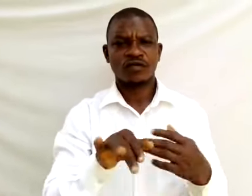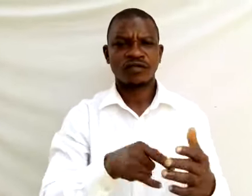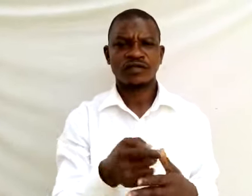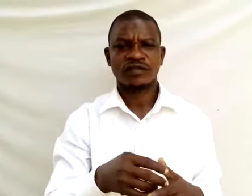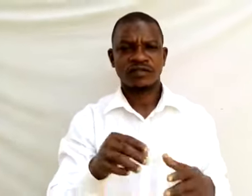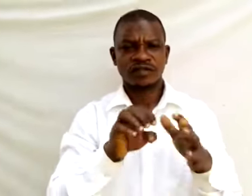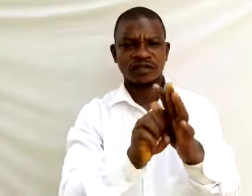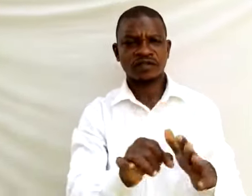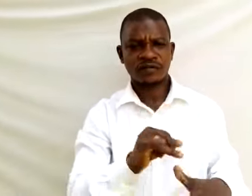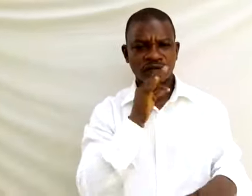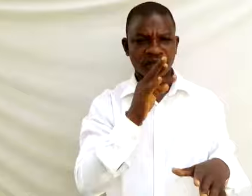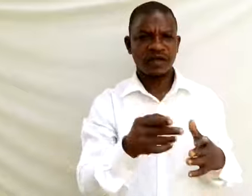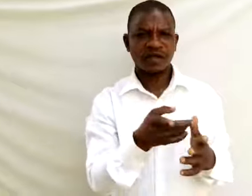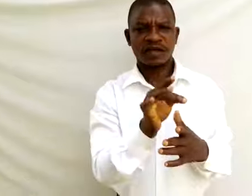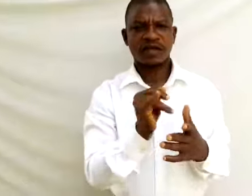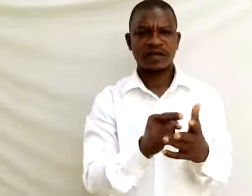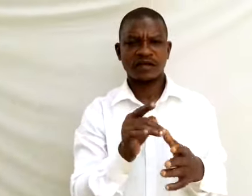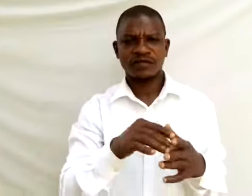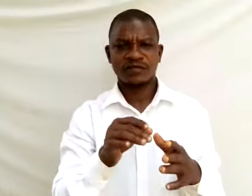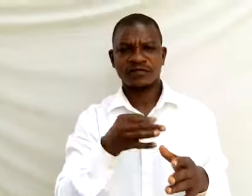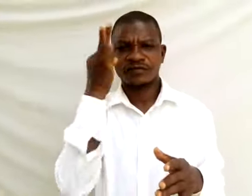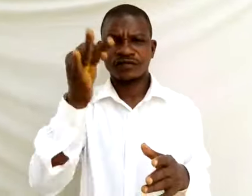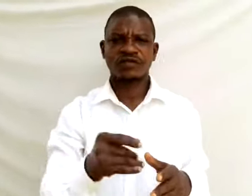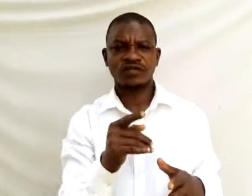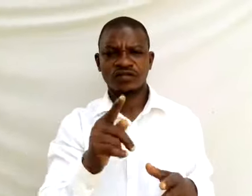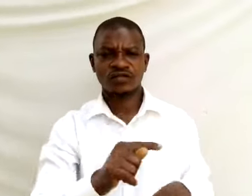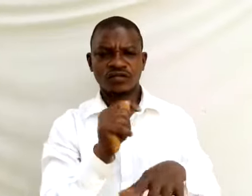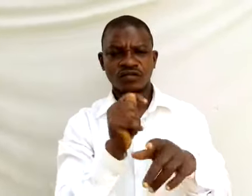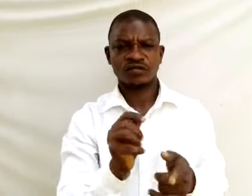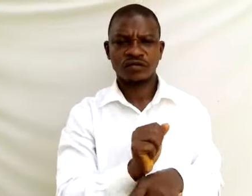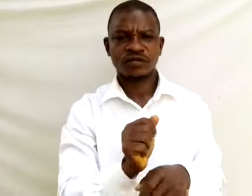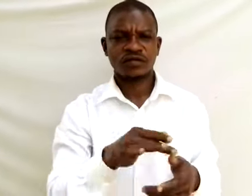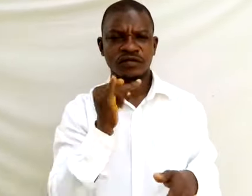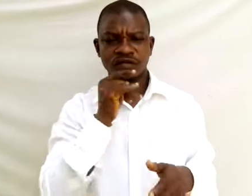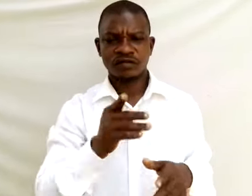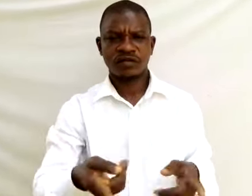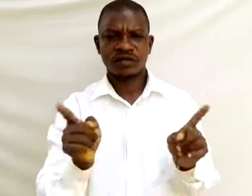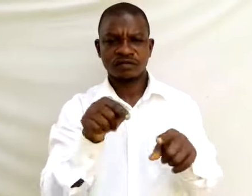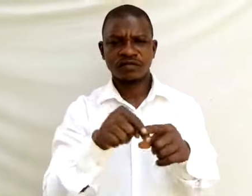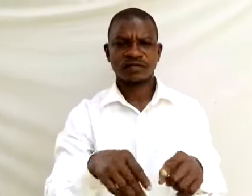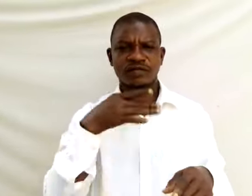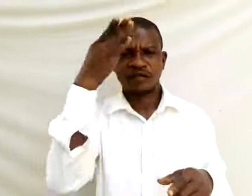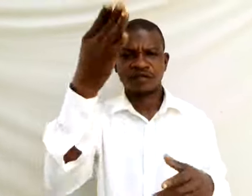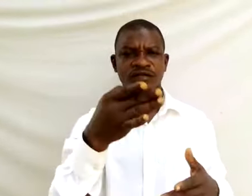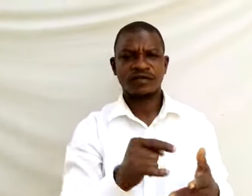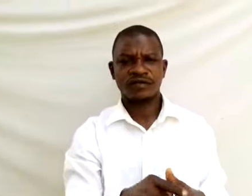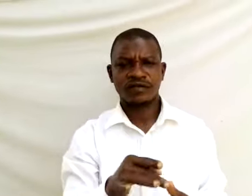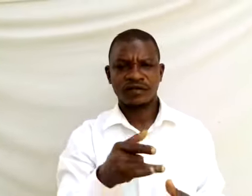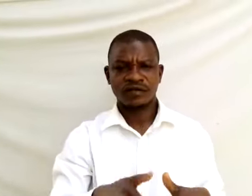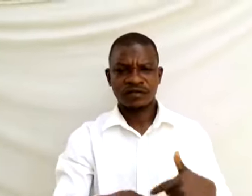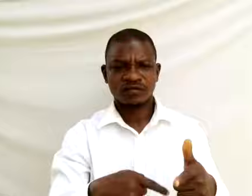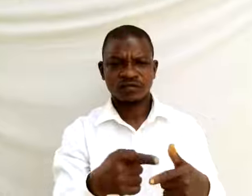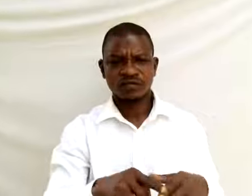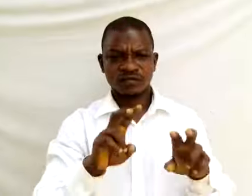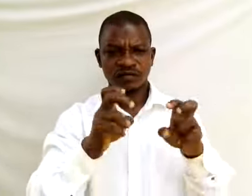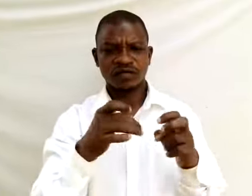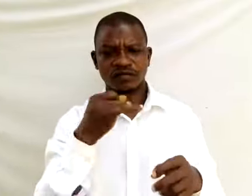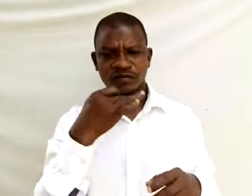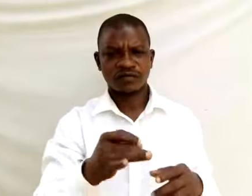are future tense. They will occur in the nearest future. Now, let us go for the types of future